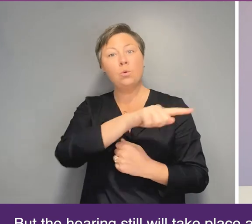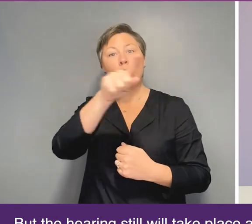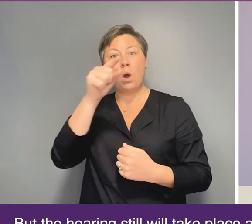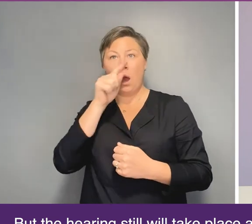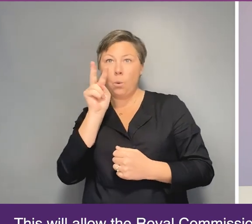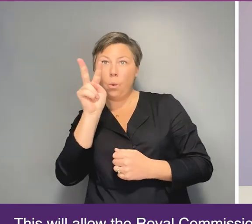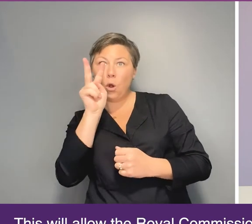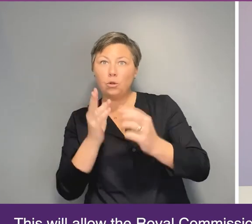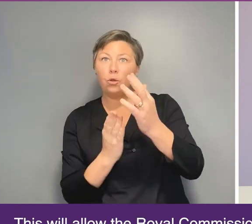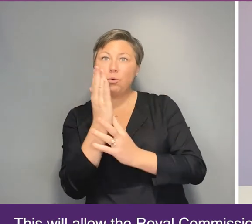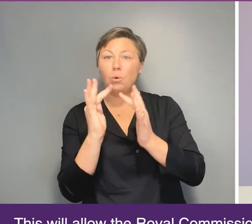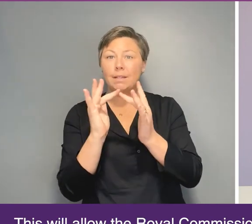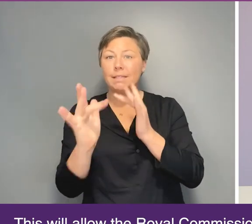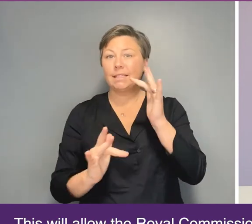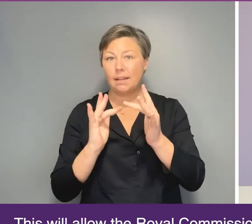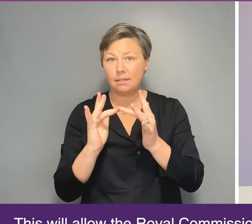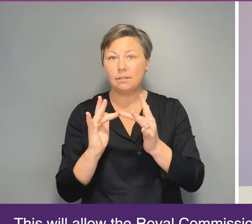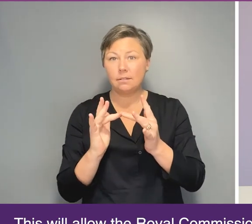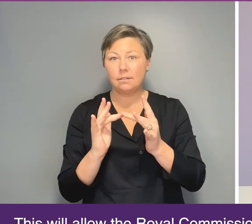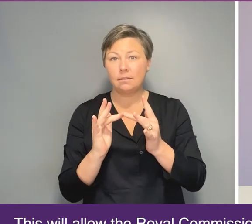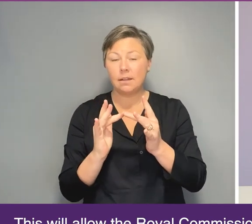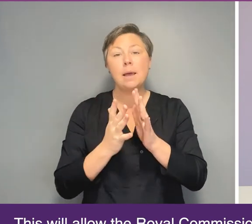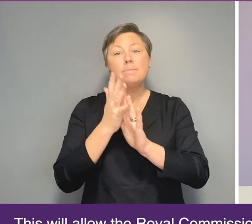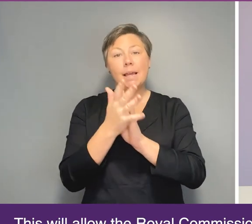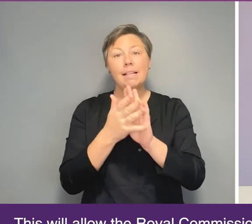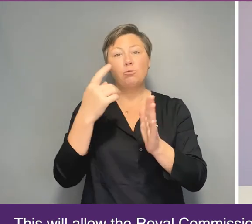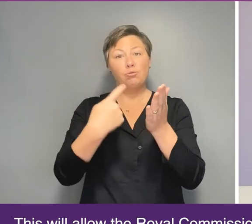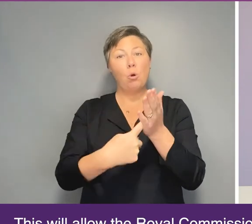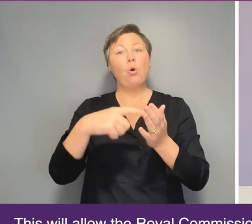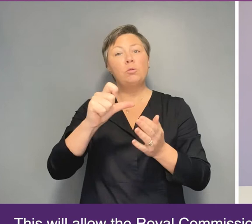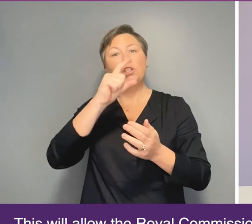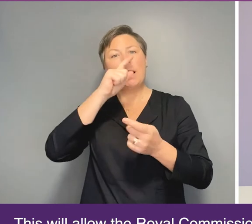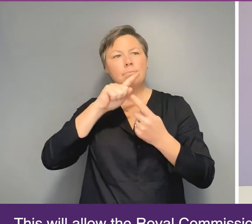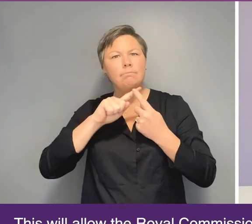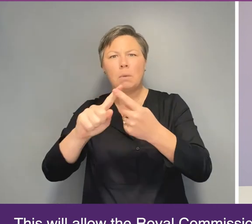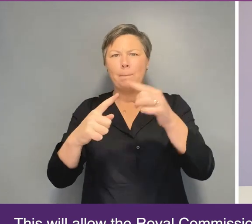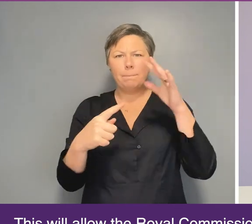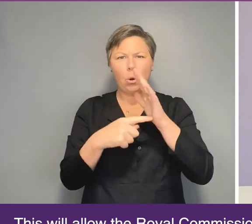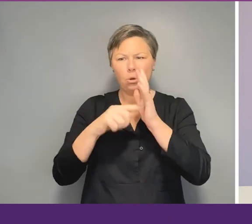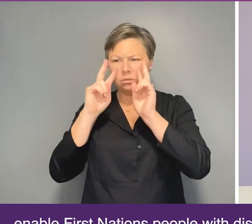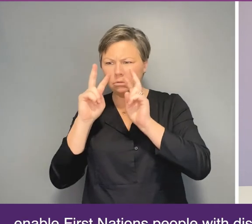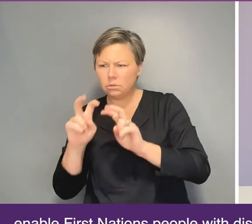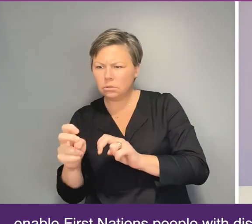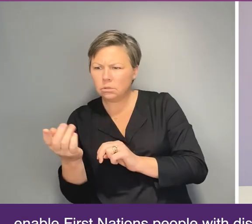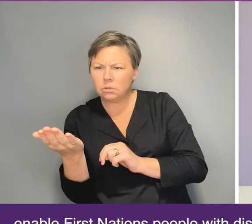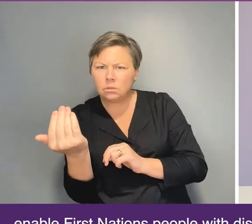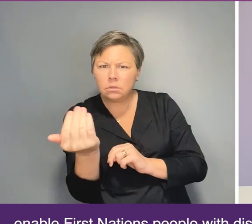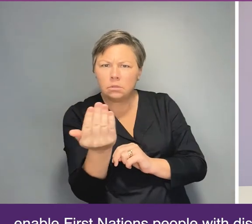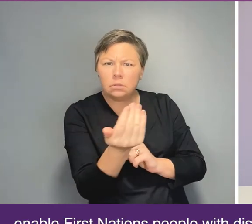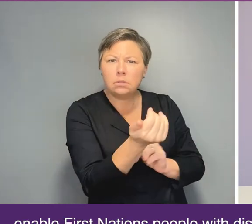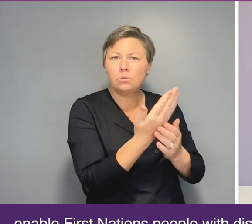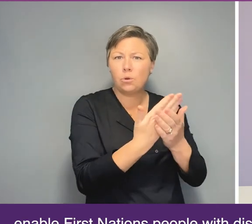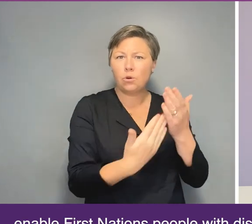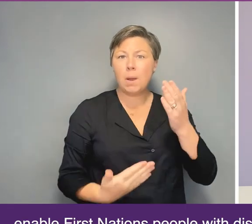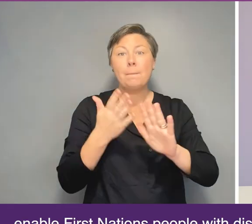online. This will allow the Royal Commission to continue its important work, enable First Nations people with